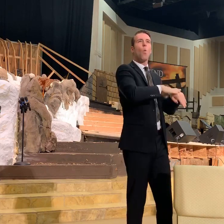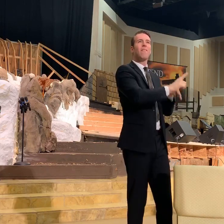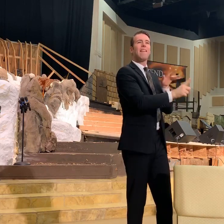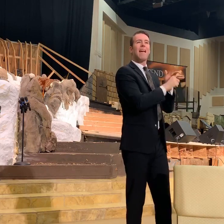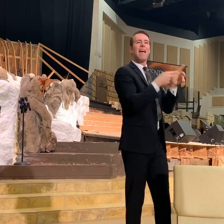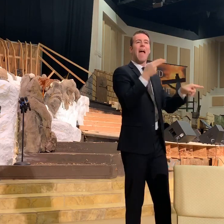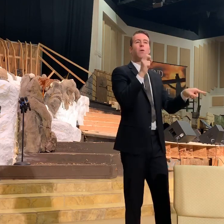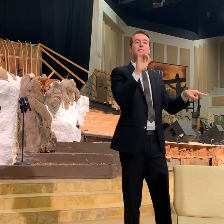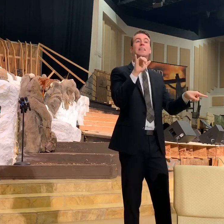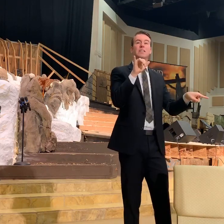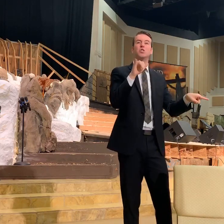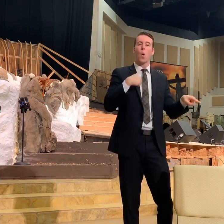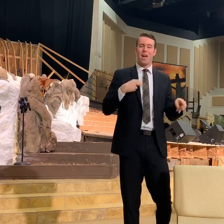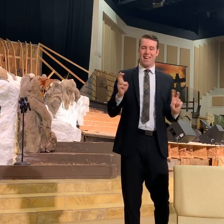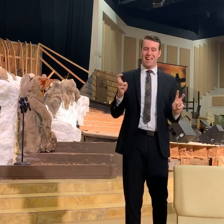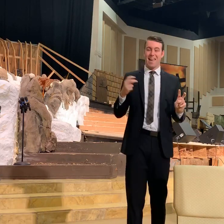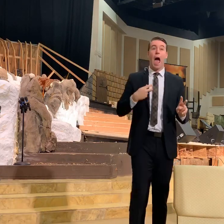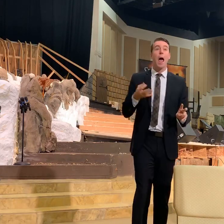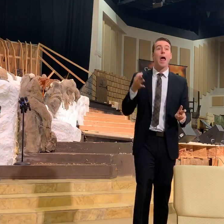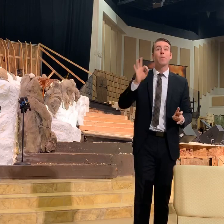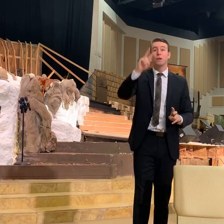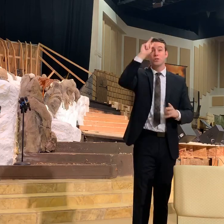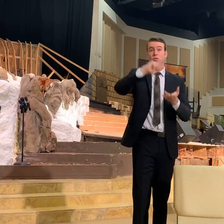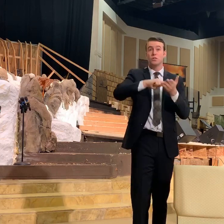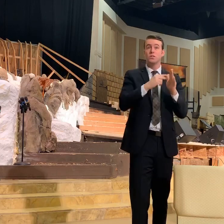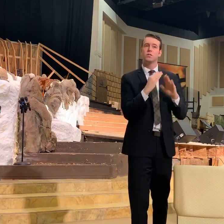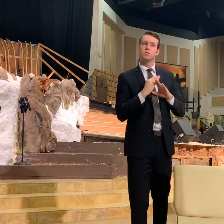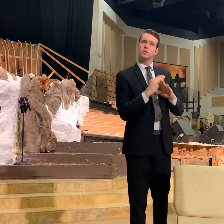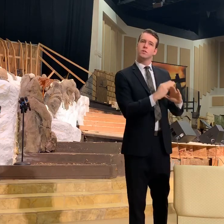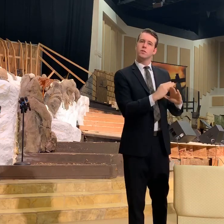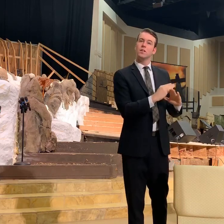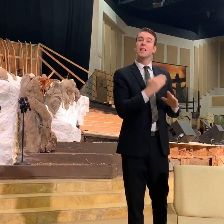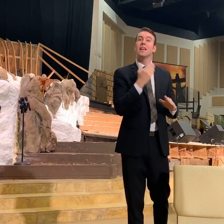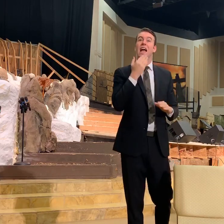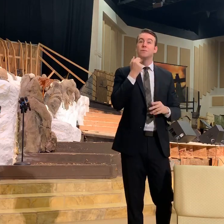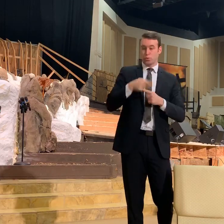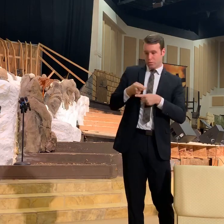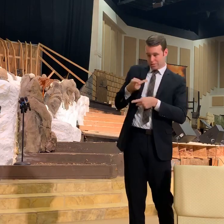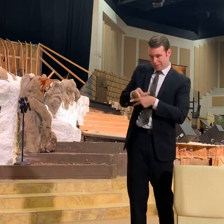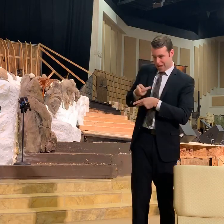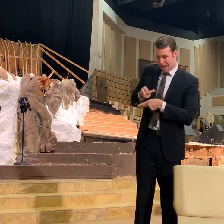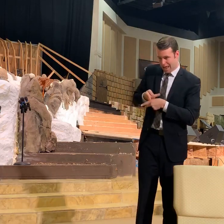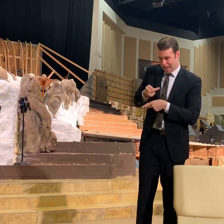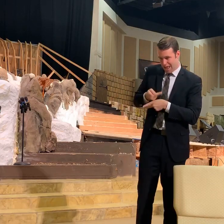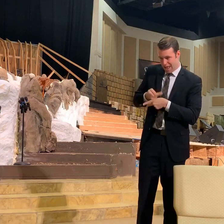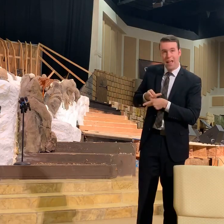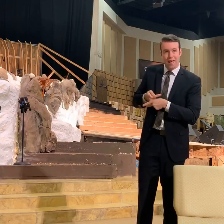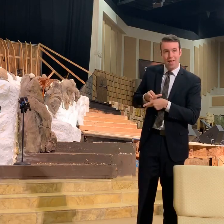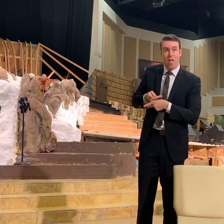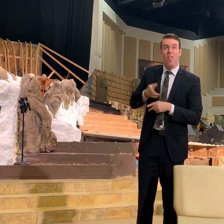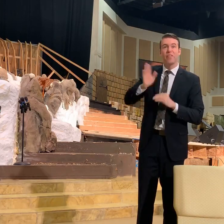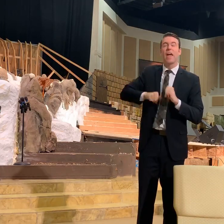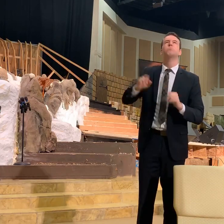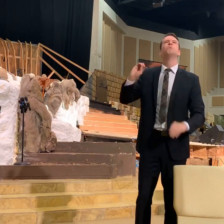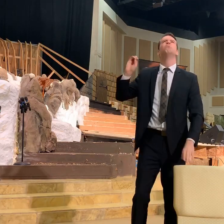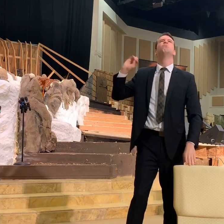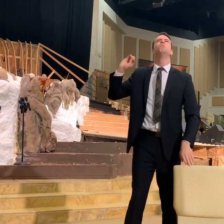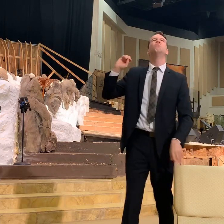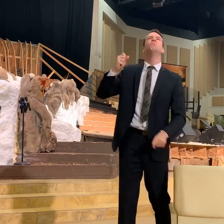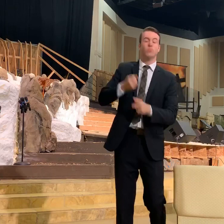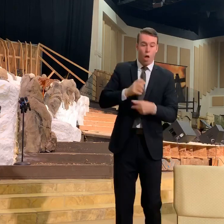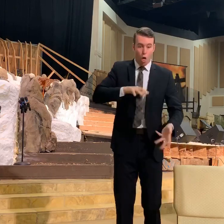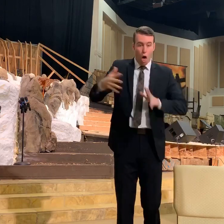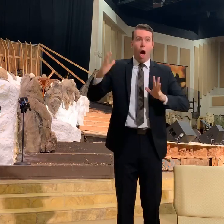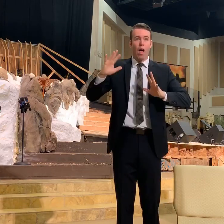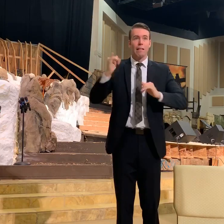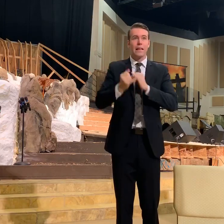This is a prevention night. It's better to take care of yourself daily instead of trying to fix it when all hell breaks loose, all right? Bow your